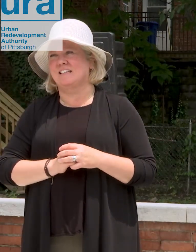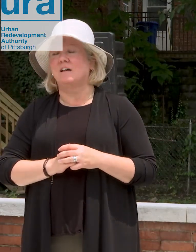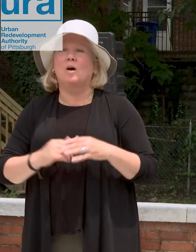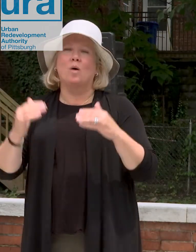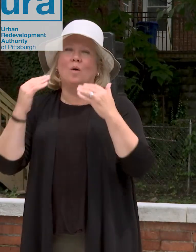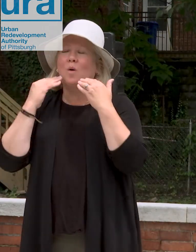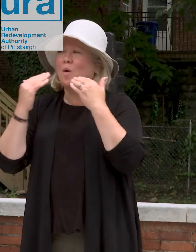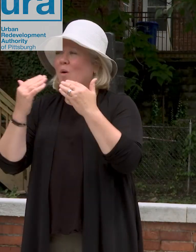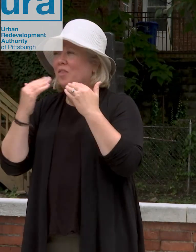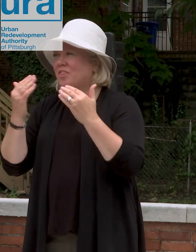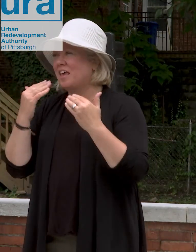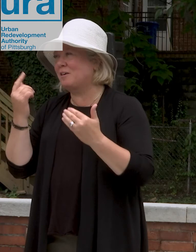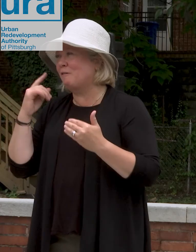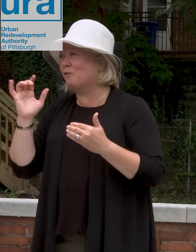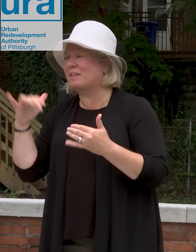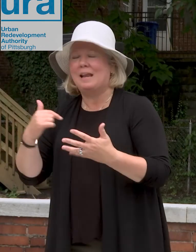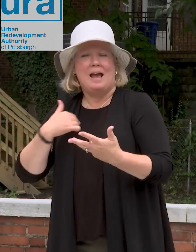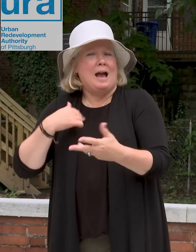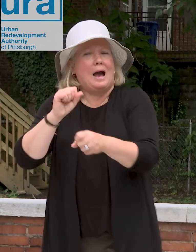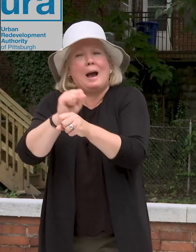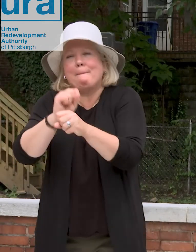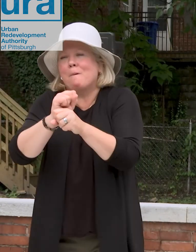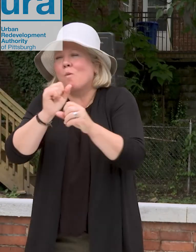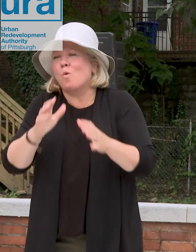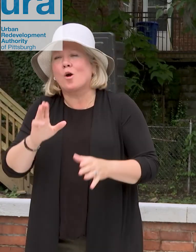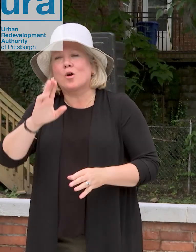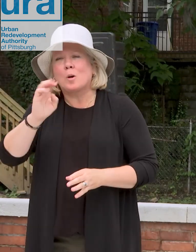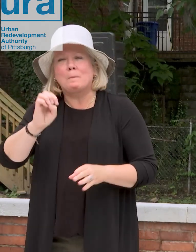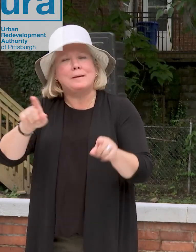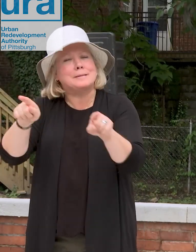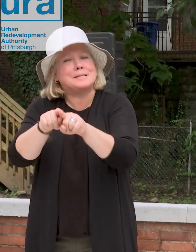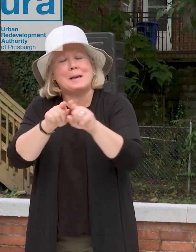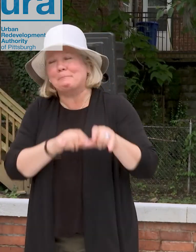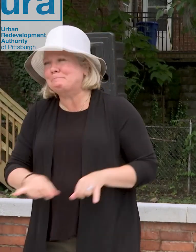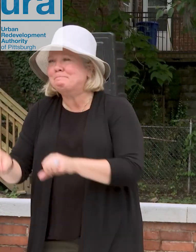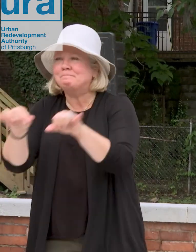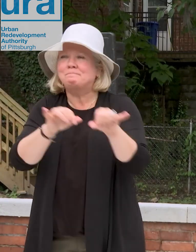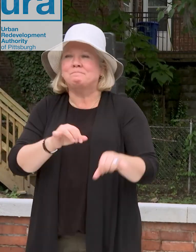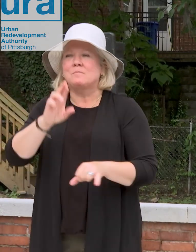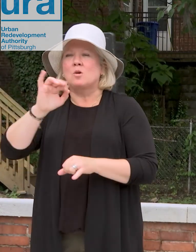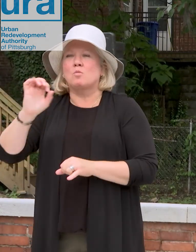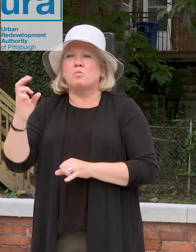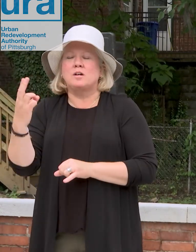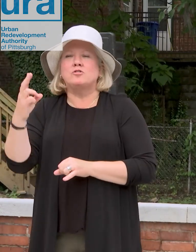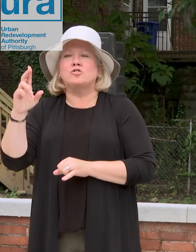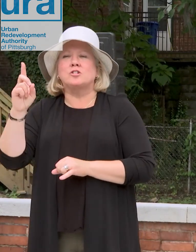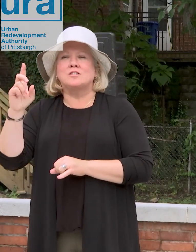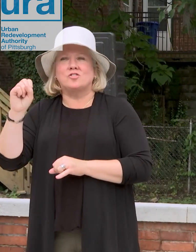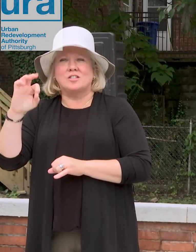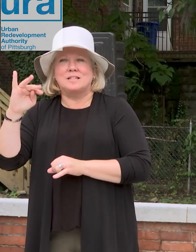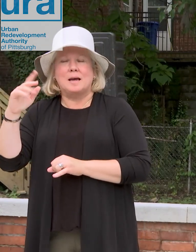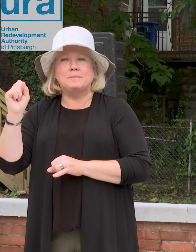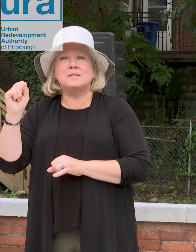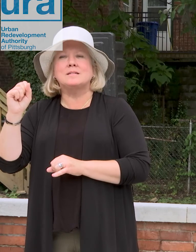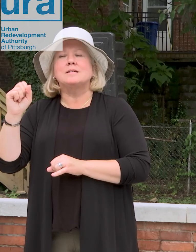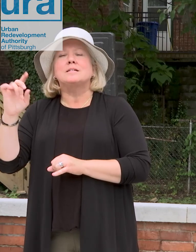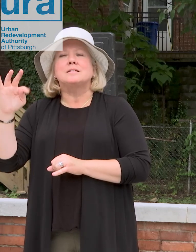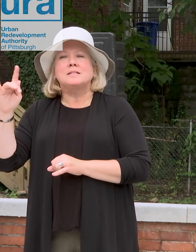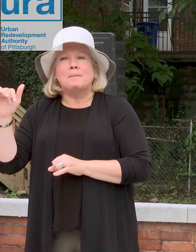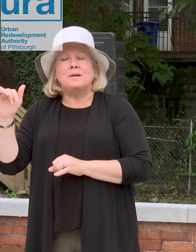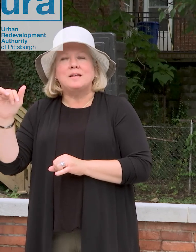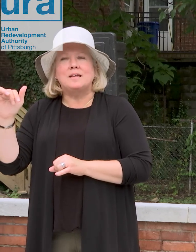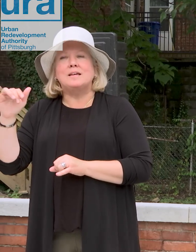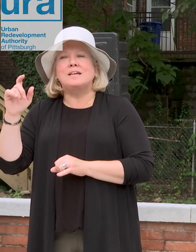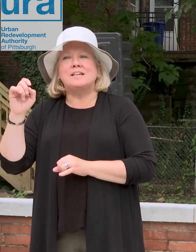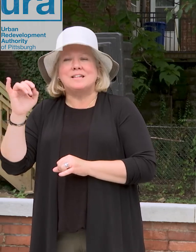Thanks for those warm remarks. I'm just a worker bee like everybody else. I'm Rich Snipes, as they mentioned, Deputy Executive Director of the Pittsburgh Housing Development